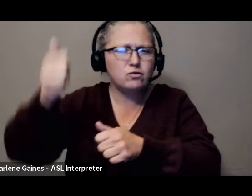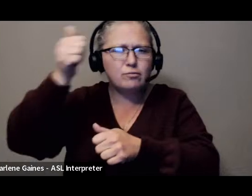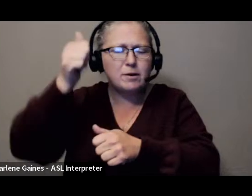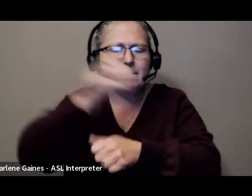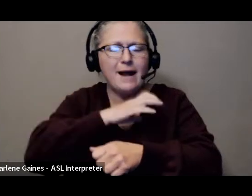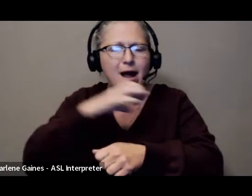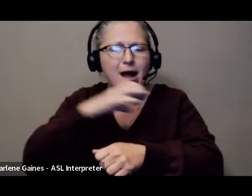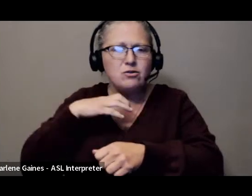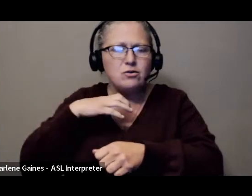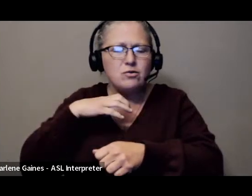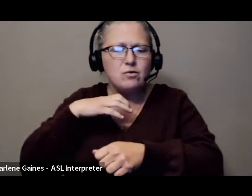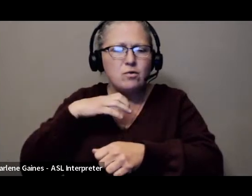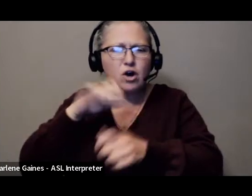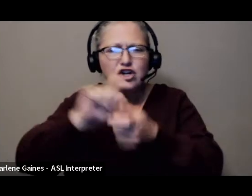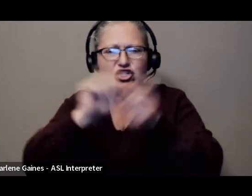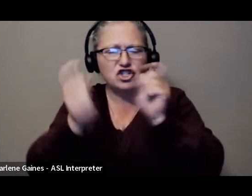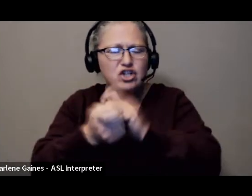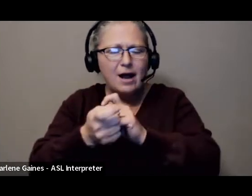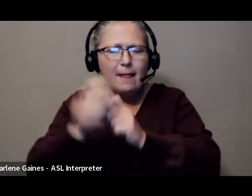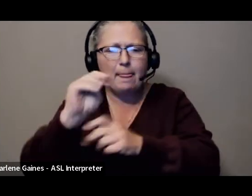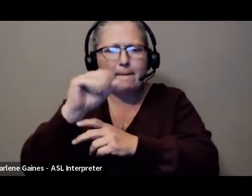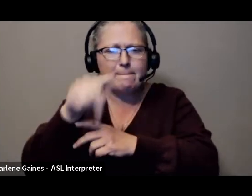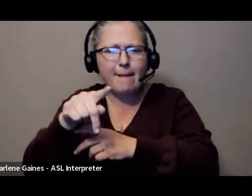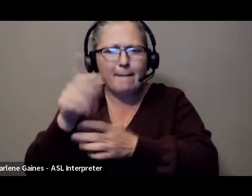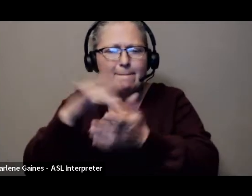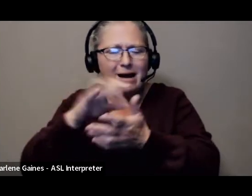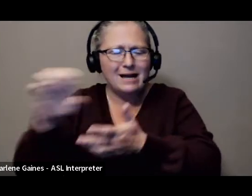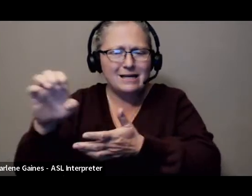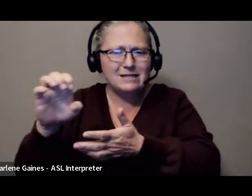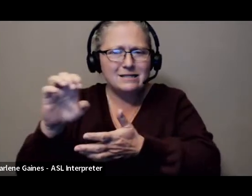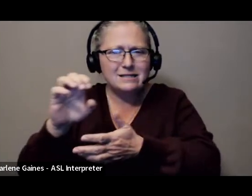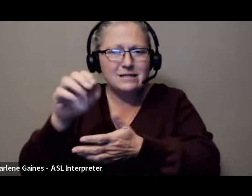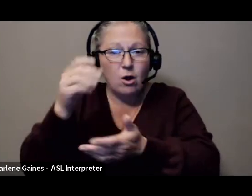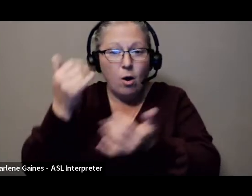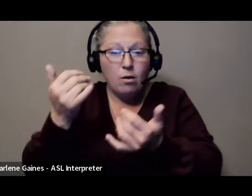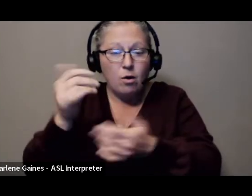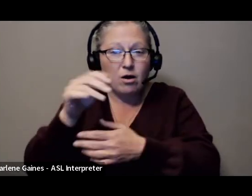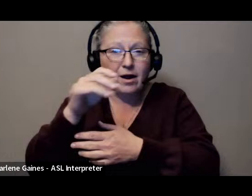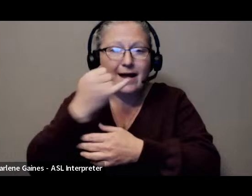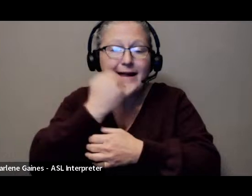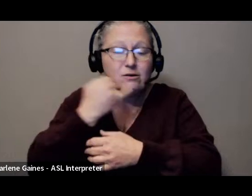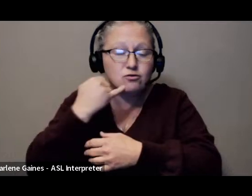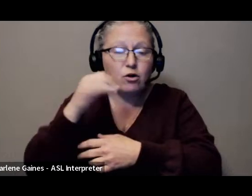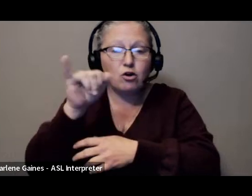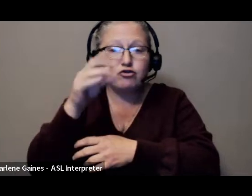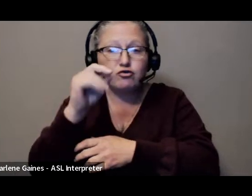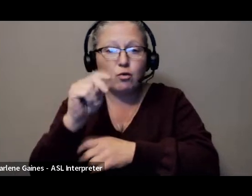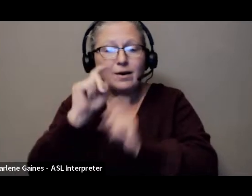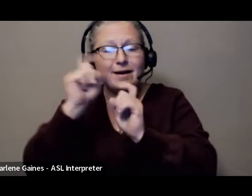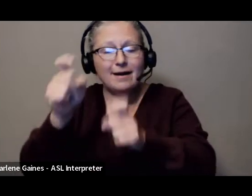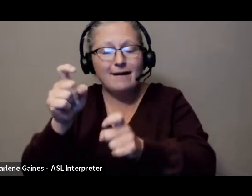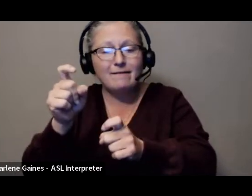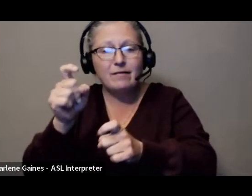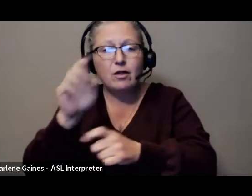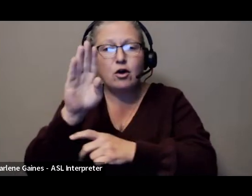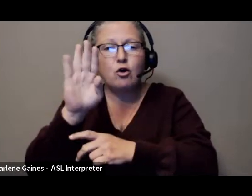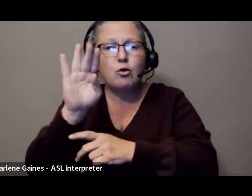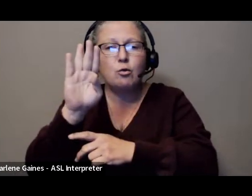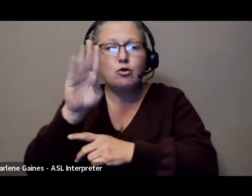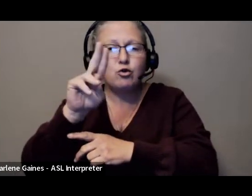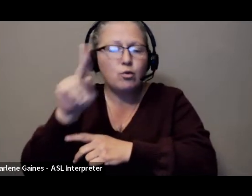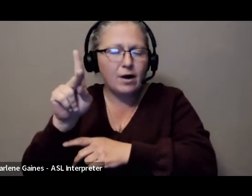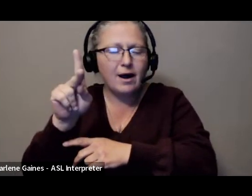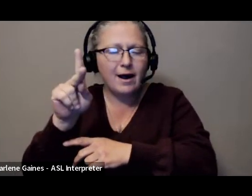redrew the map of the Middle East. The land called Palestina, which include Israel and Jordan, were given to the British Empire with the mandate to